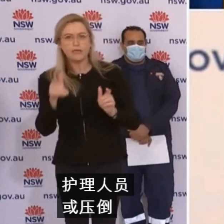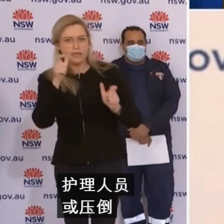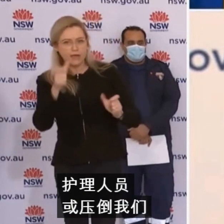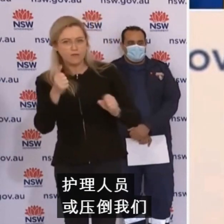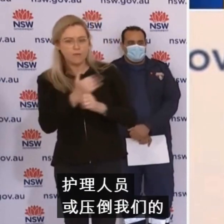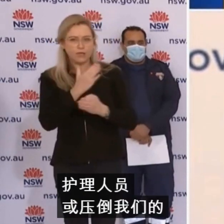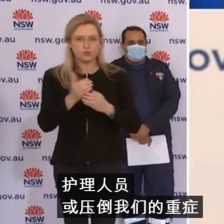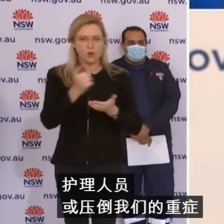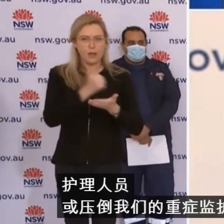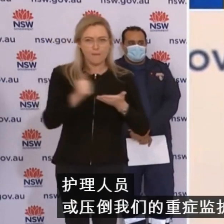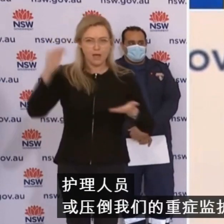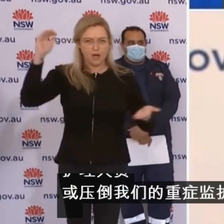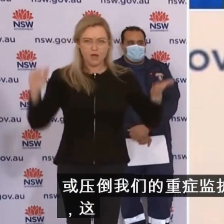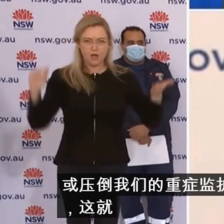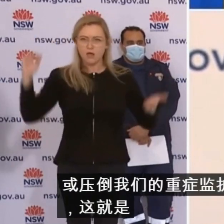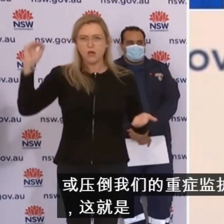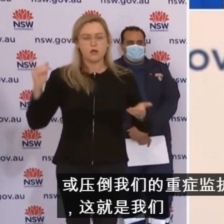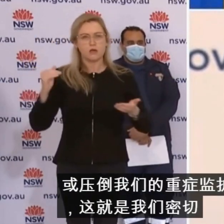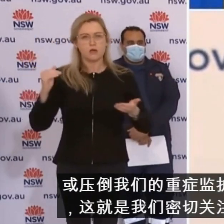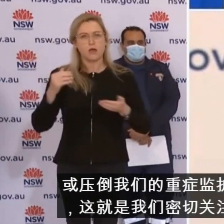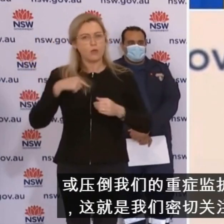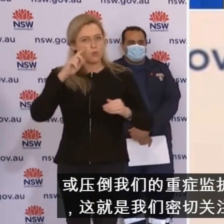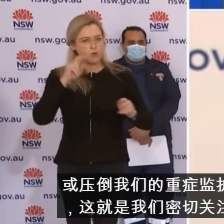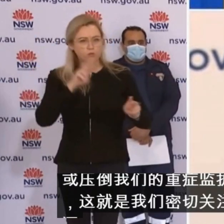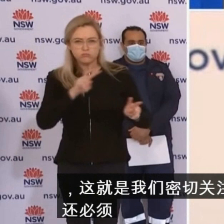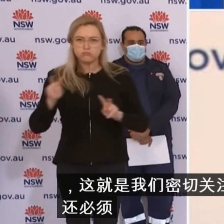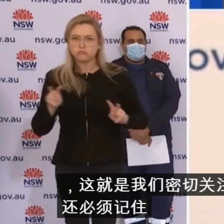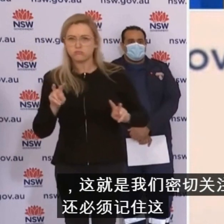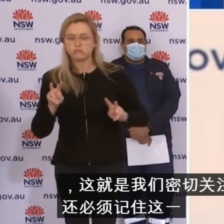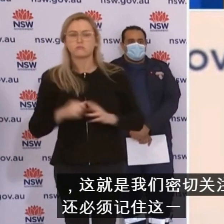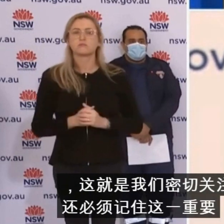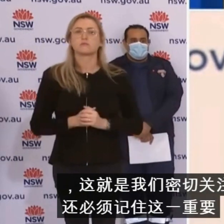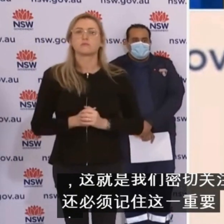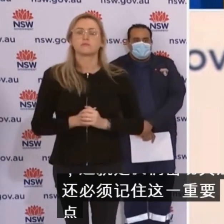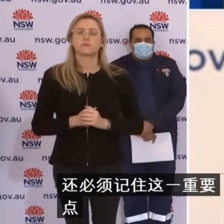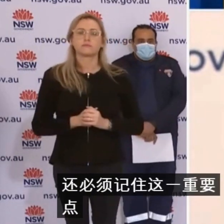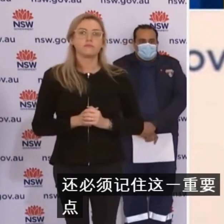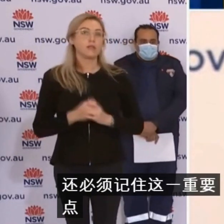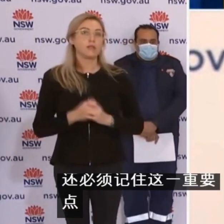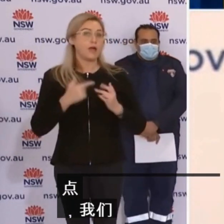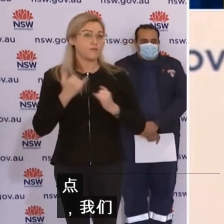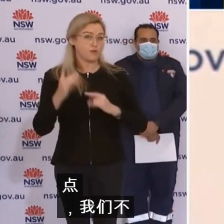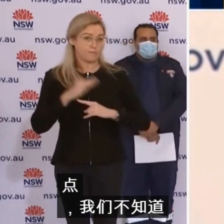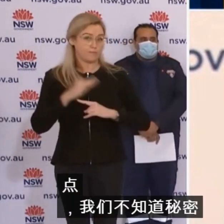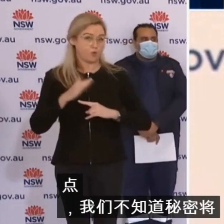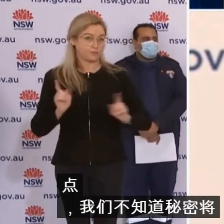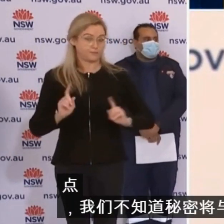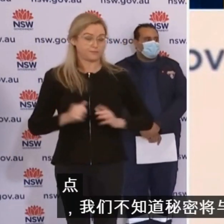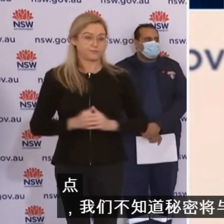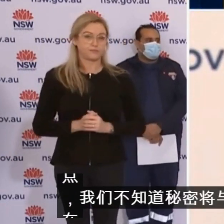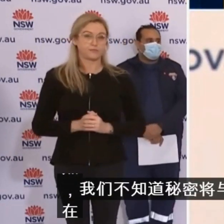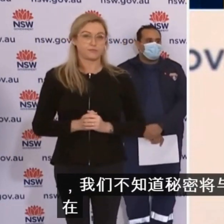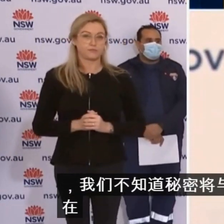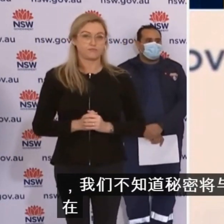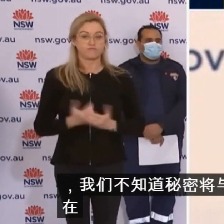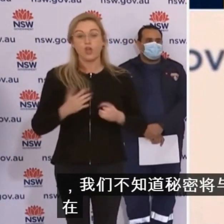or overwhelm our intensive care units, and that's what we watch very closely. We also have to remember this important point, that COVID will be with us,